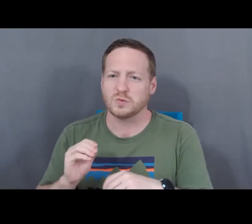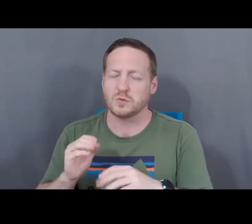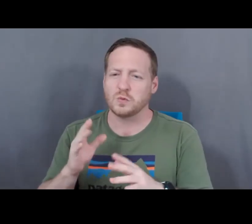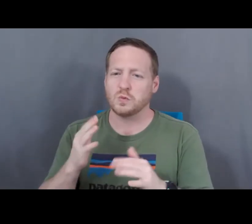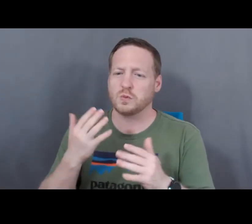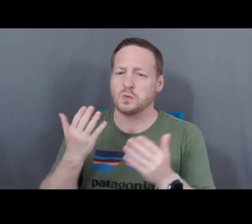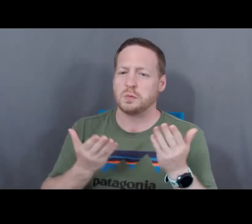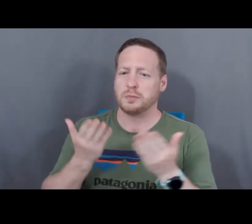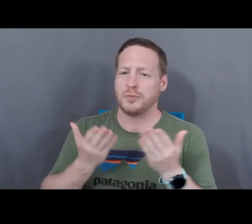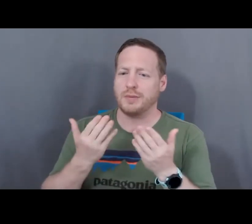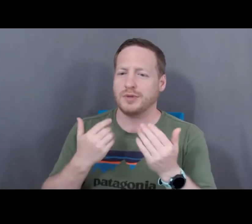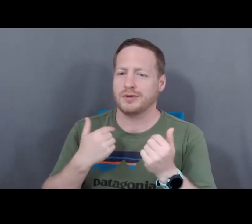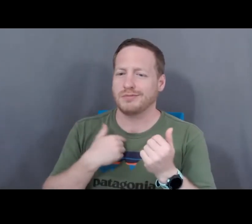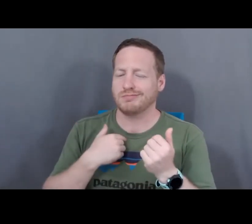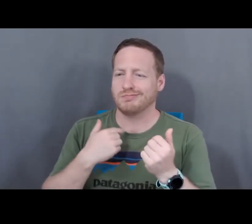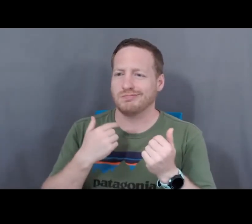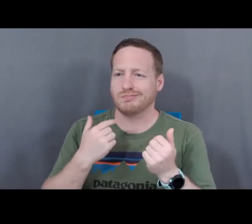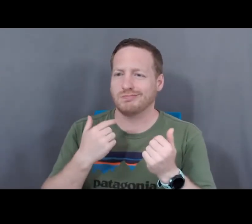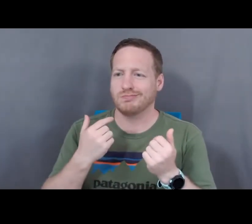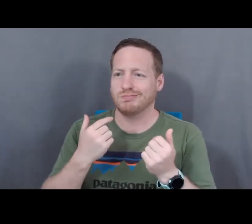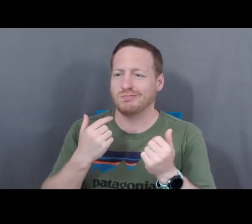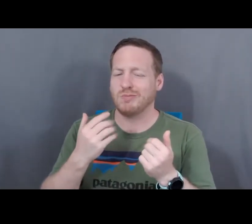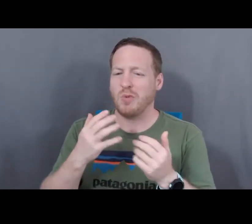our time. So what I'm thinking is